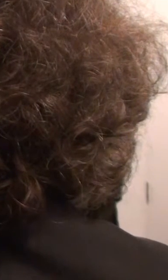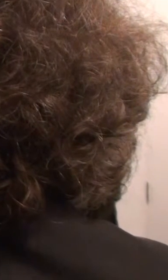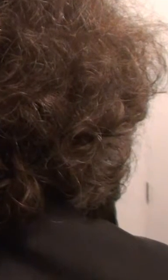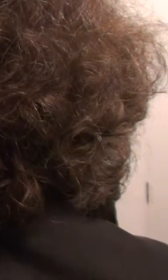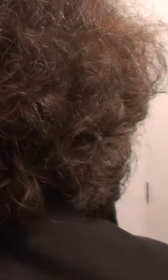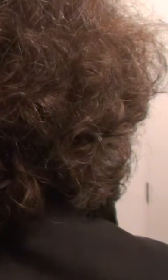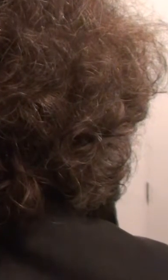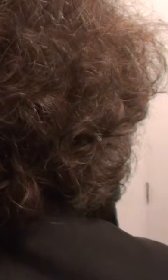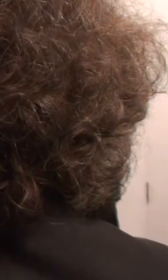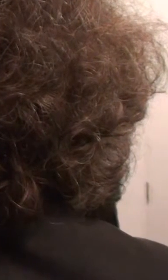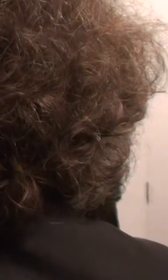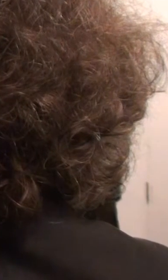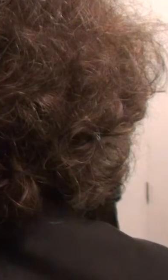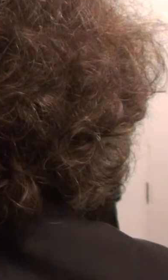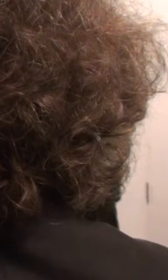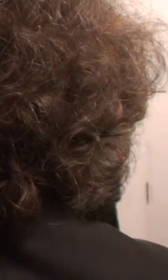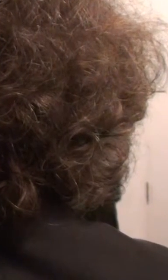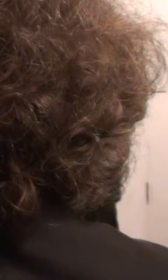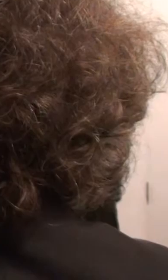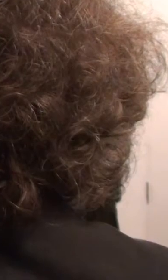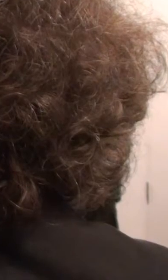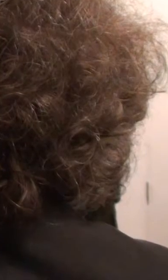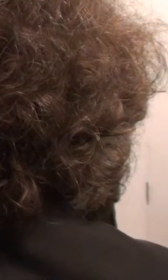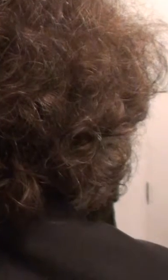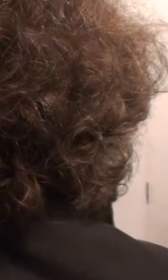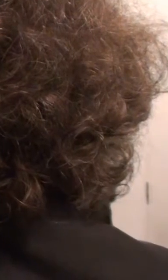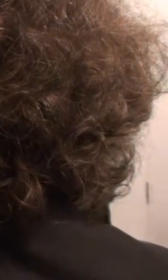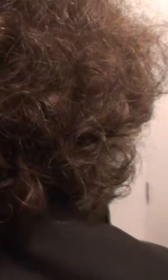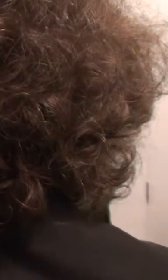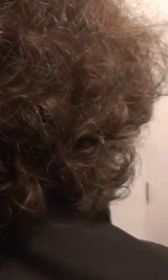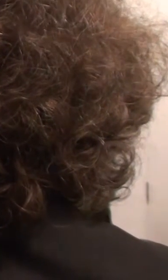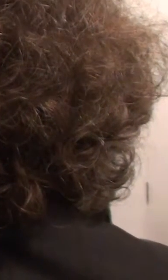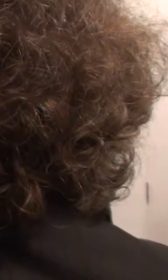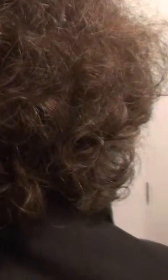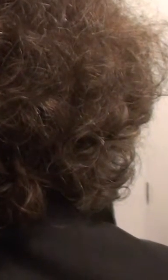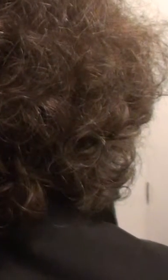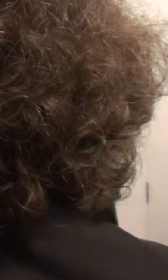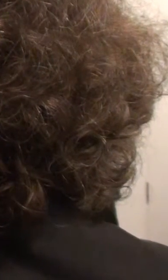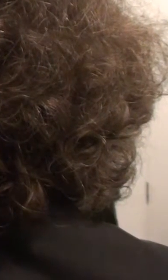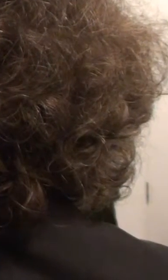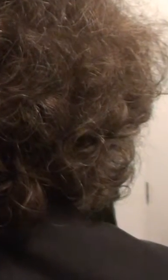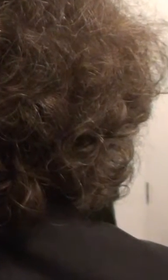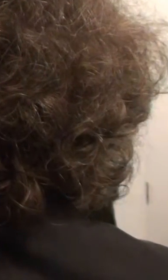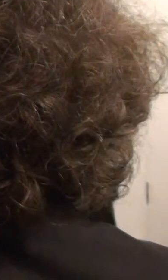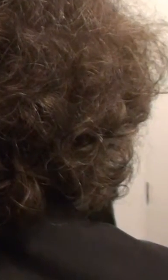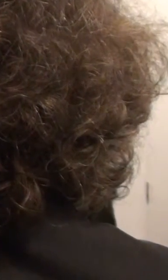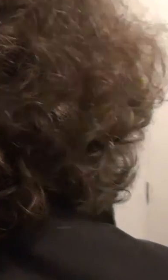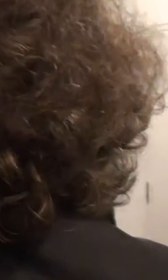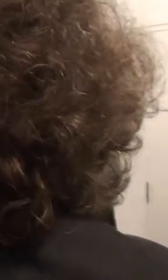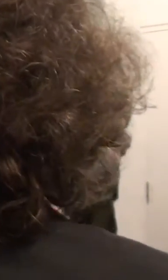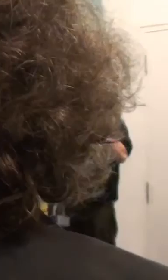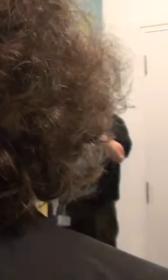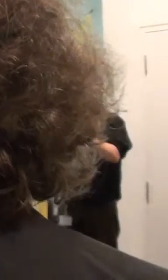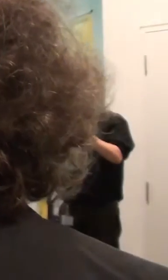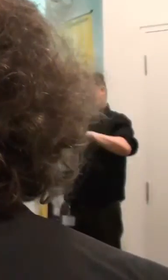organisation called MEDCAP, but then many other organisations also. But parents got together, organised, tried to change the way that